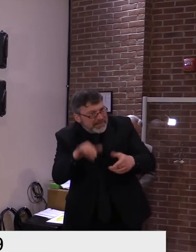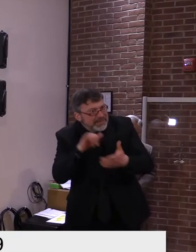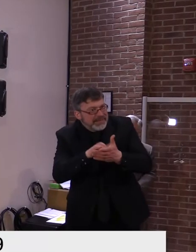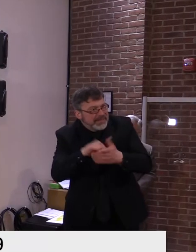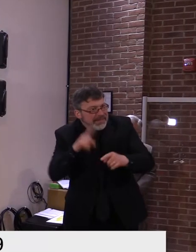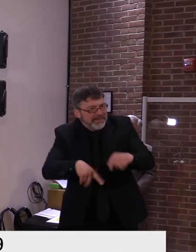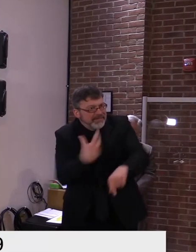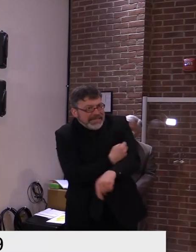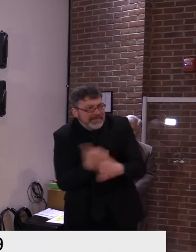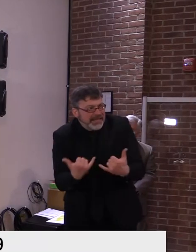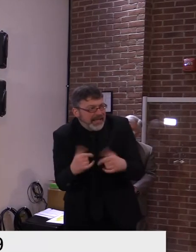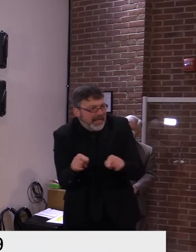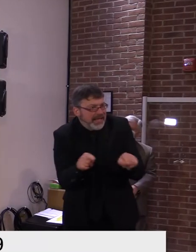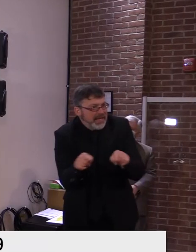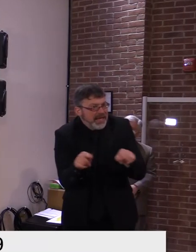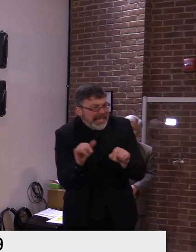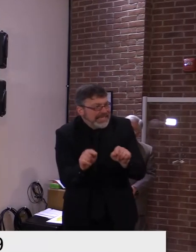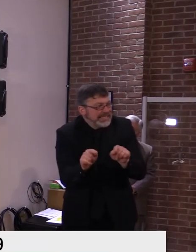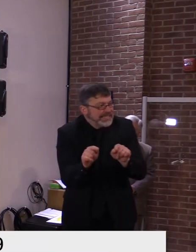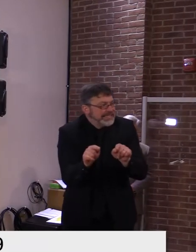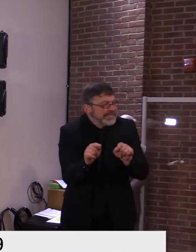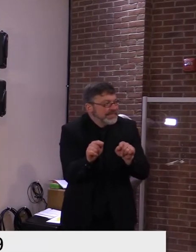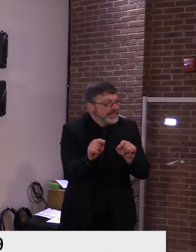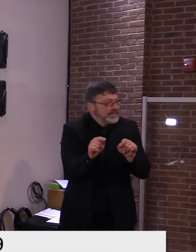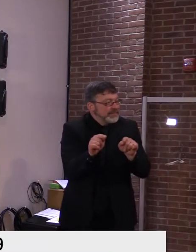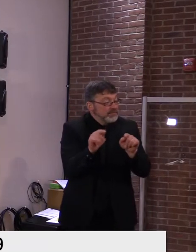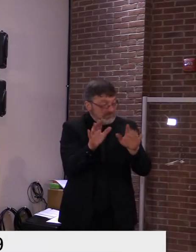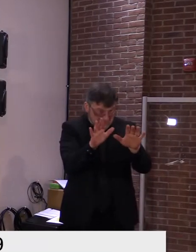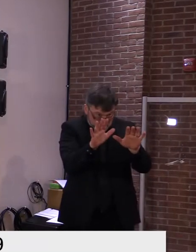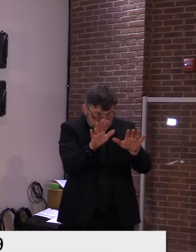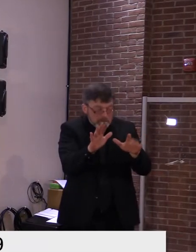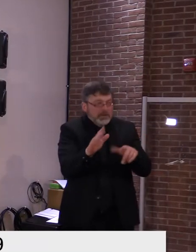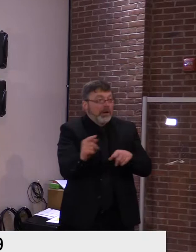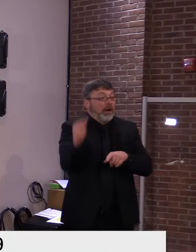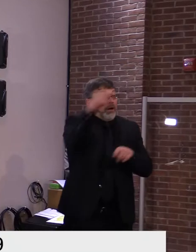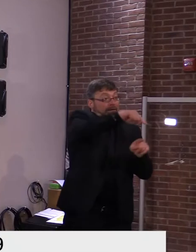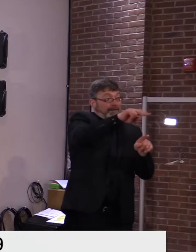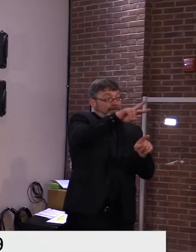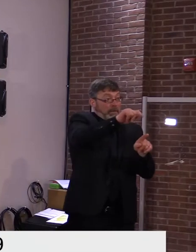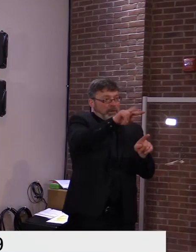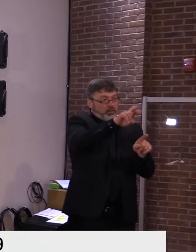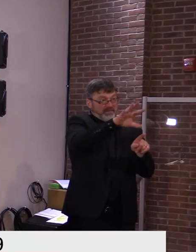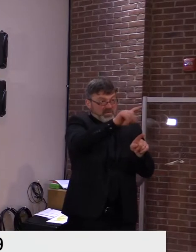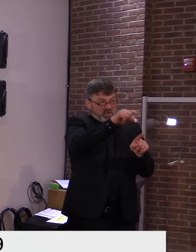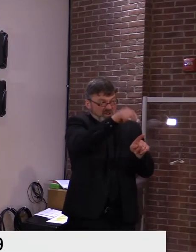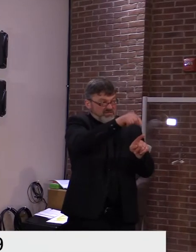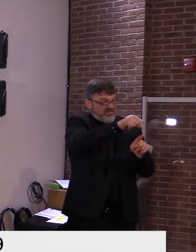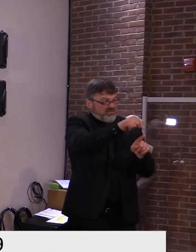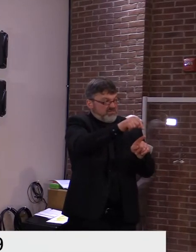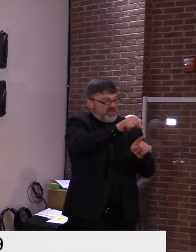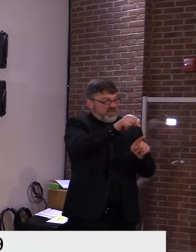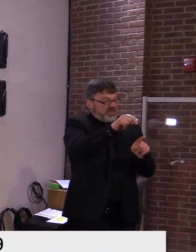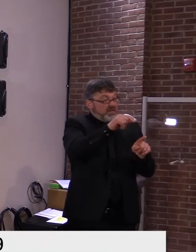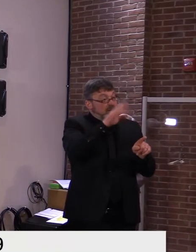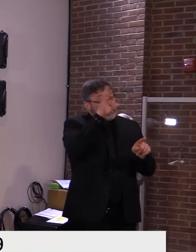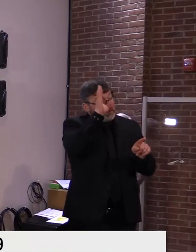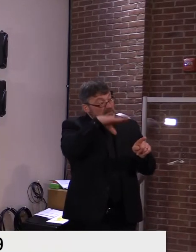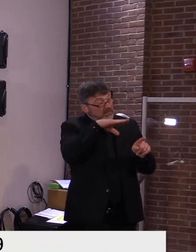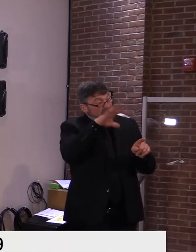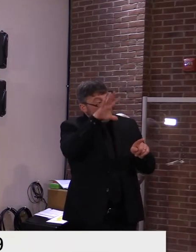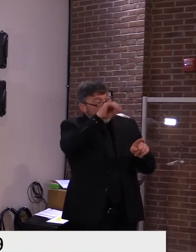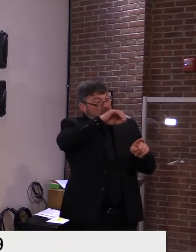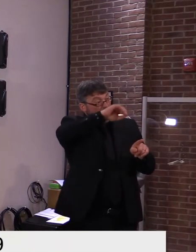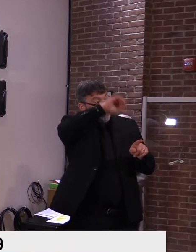Half of these cases in the last 2 weeks, and a little more than half in these 250, have been under the age of 30.